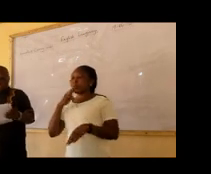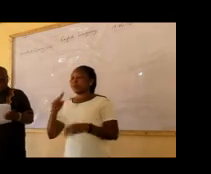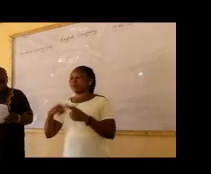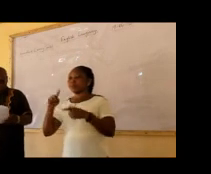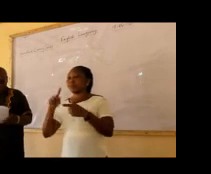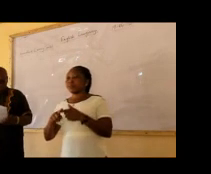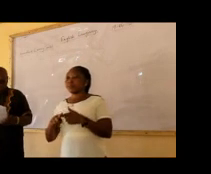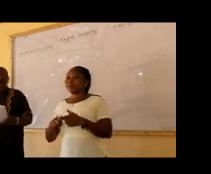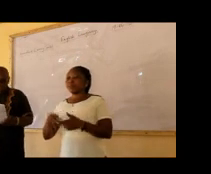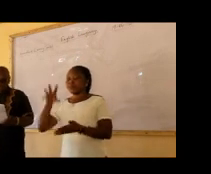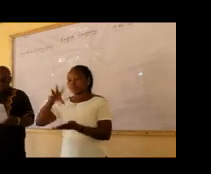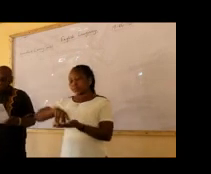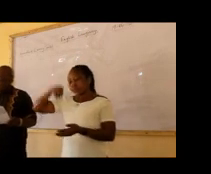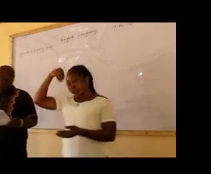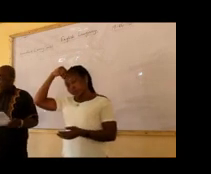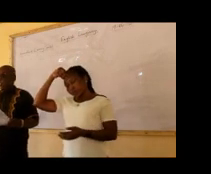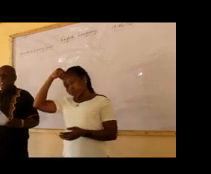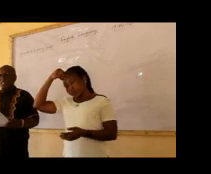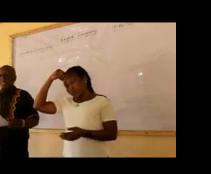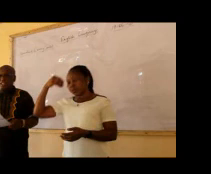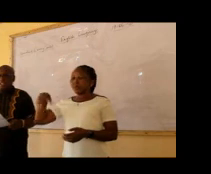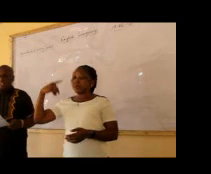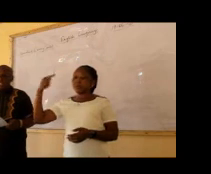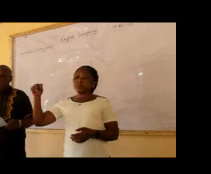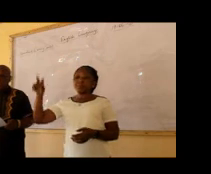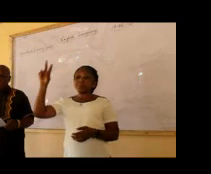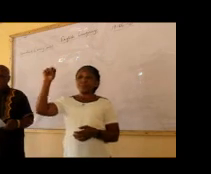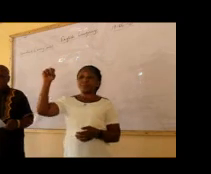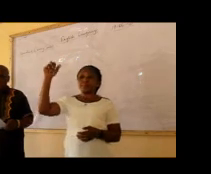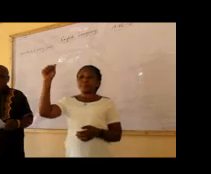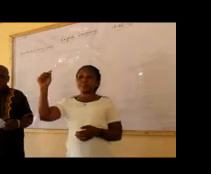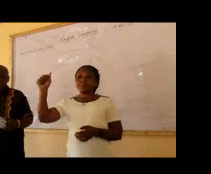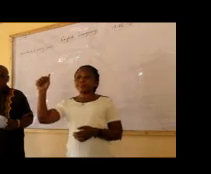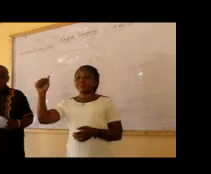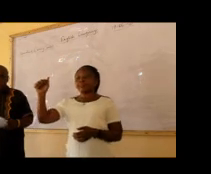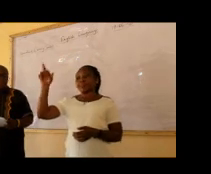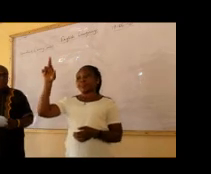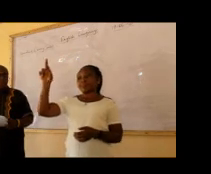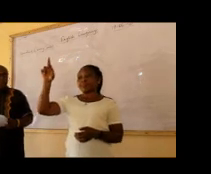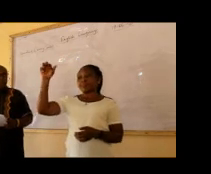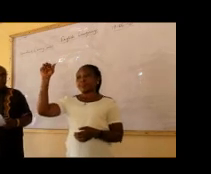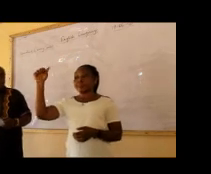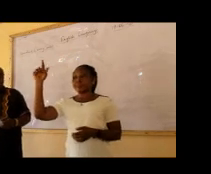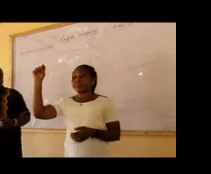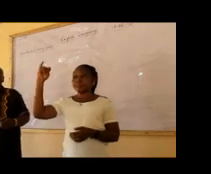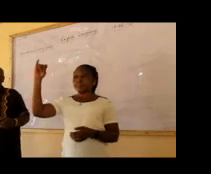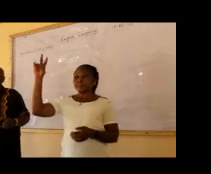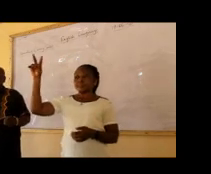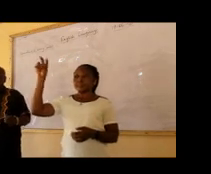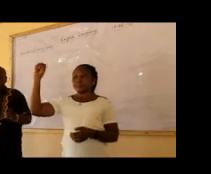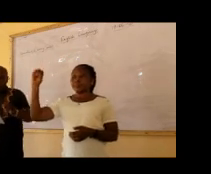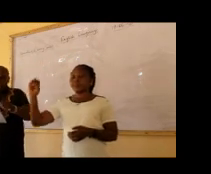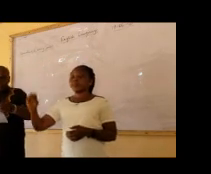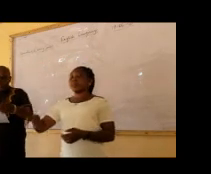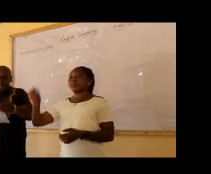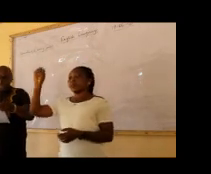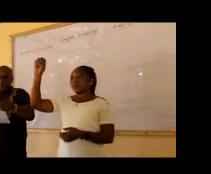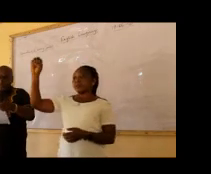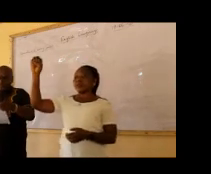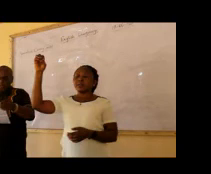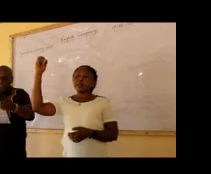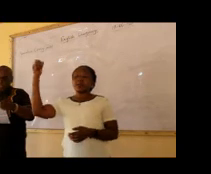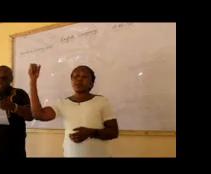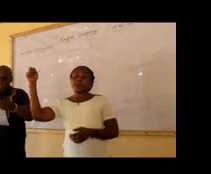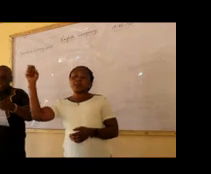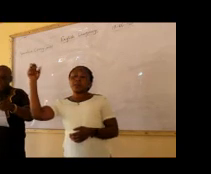essay and the argumentative essay, because that is where